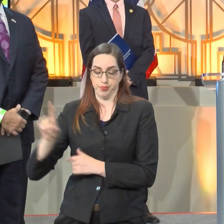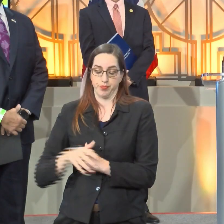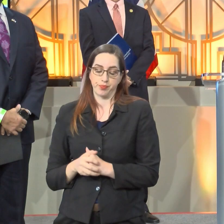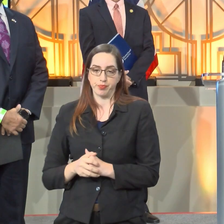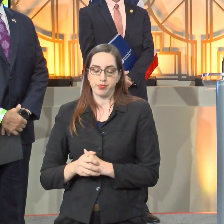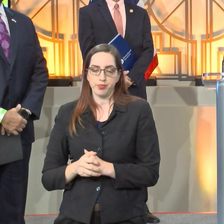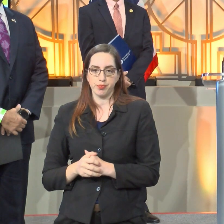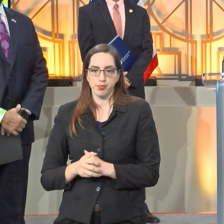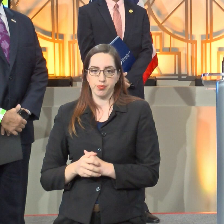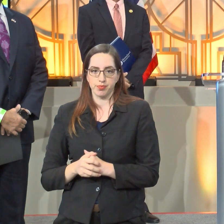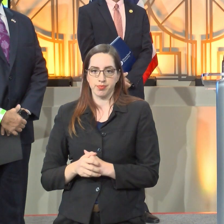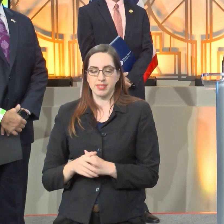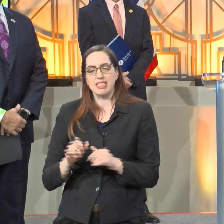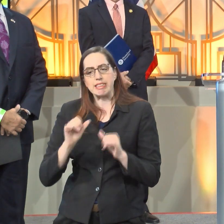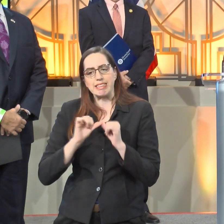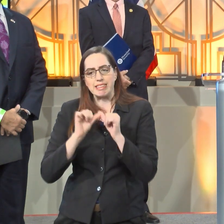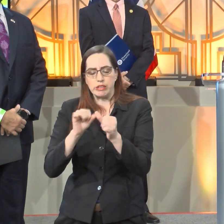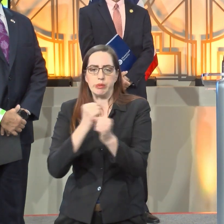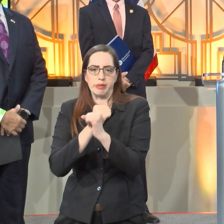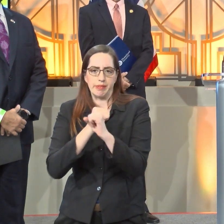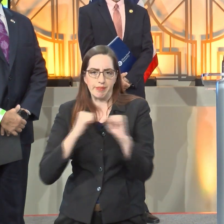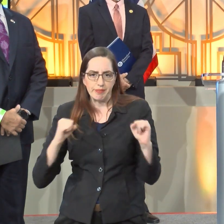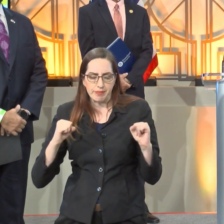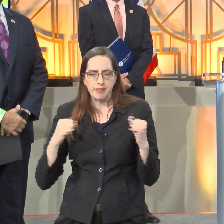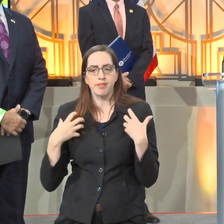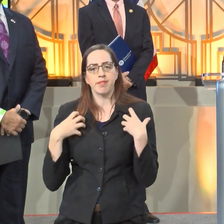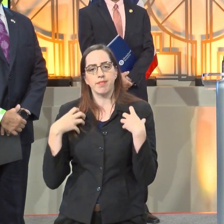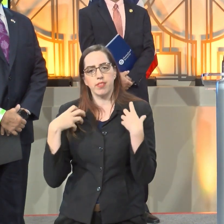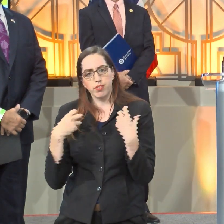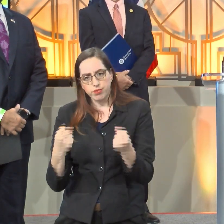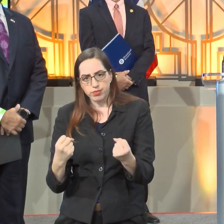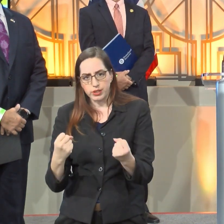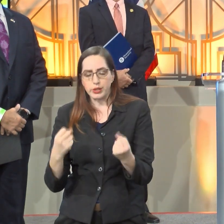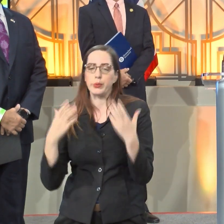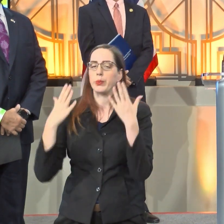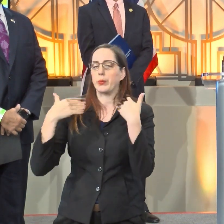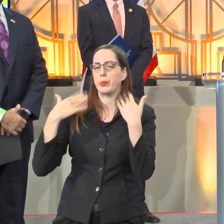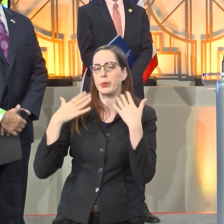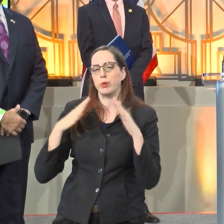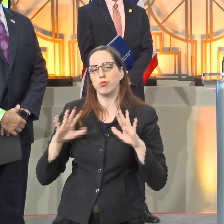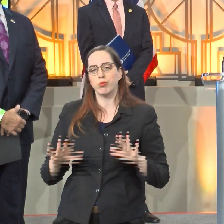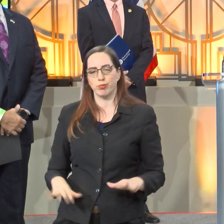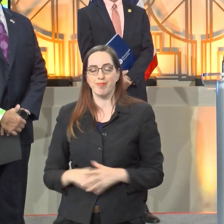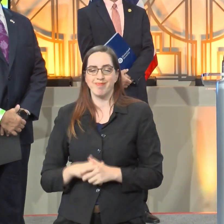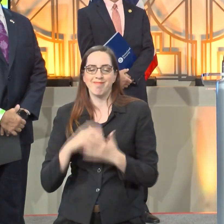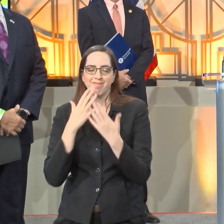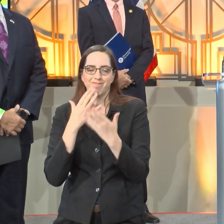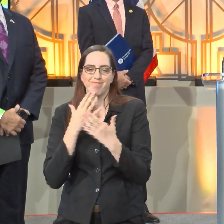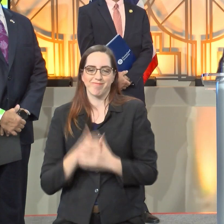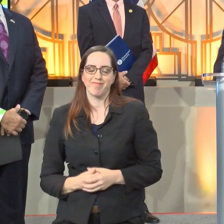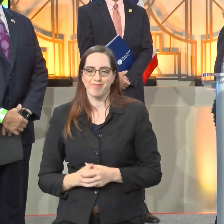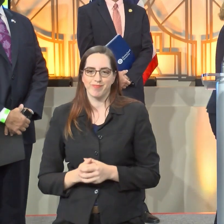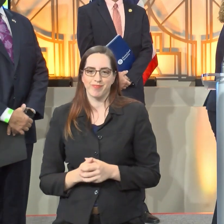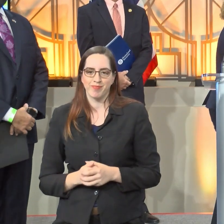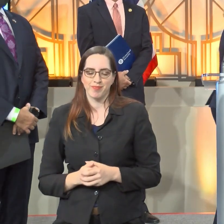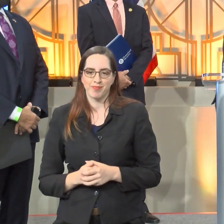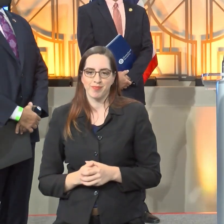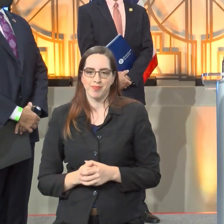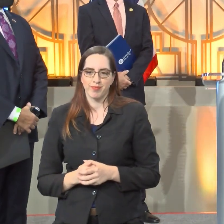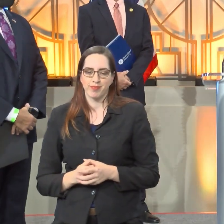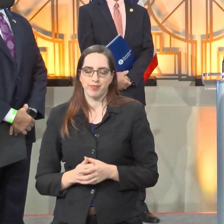832-393-4301. And stay safe, stay healthy, and stay cool. Thank you.